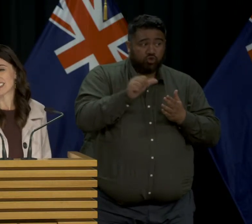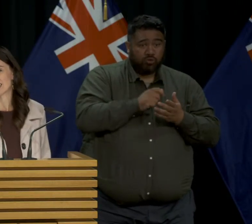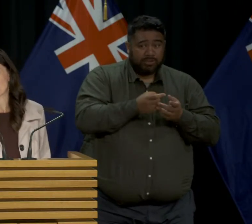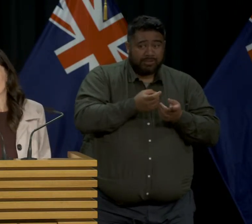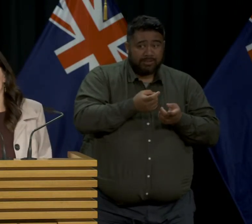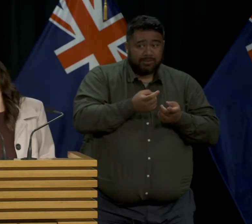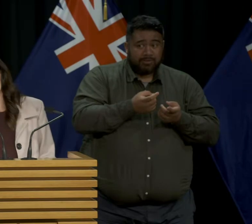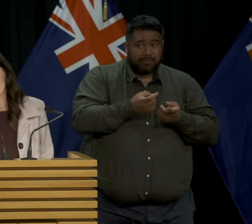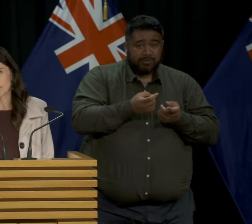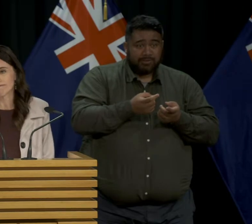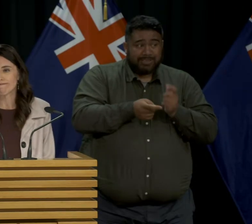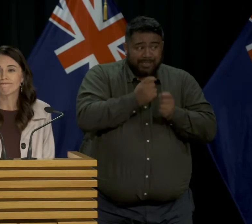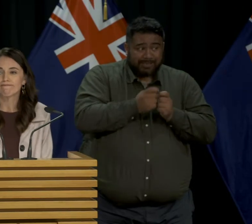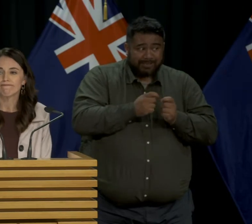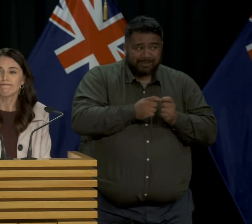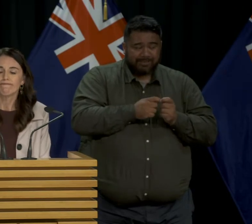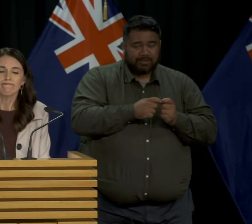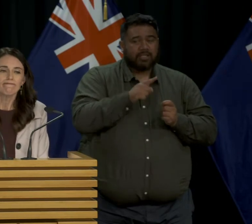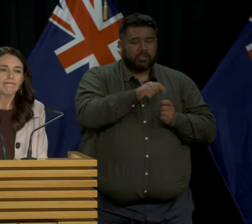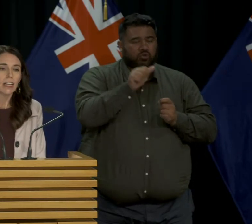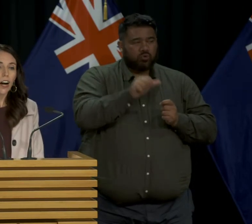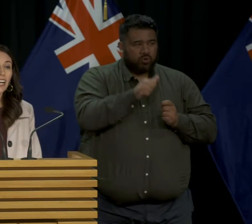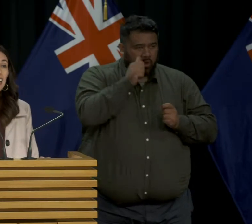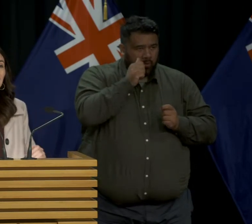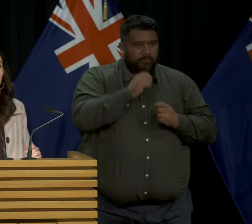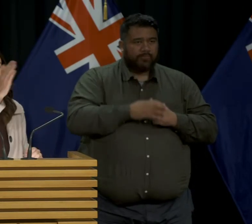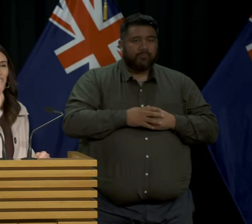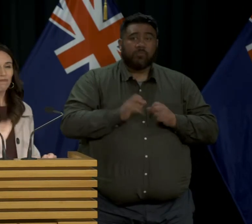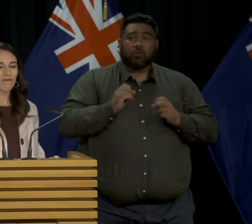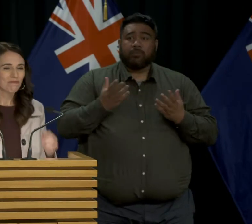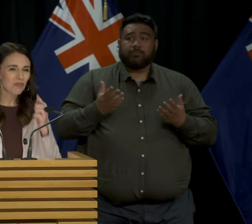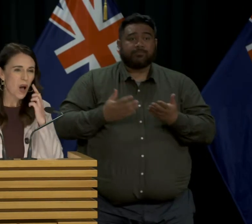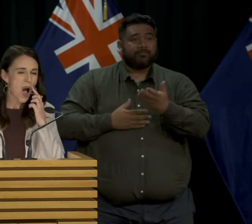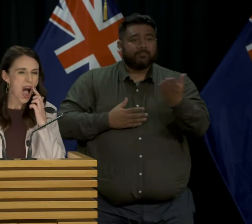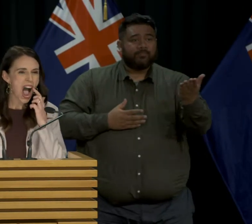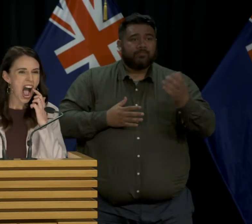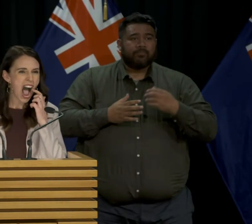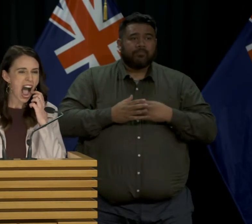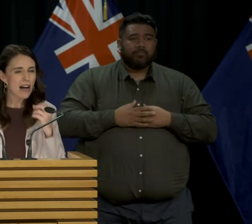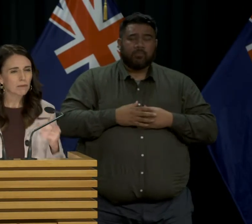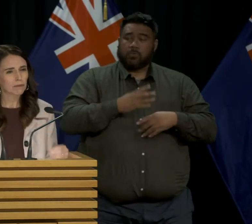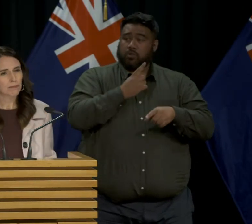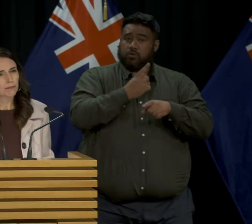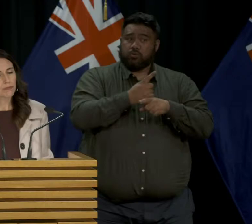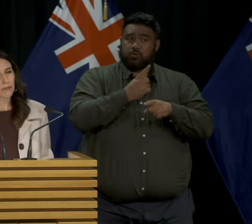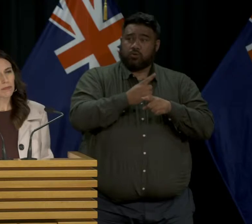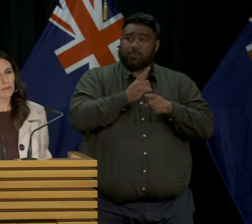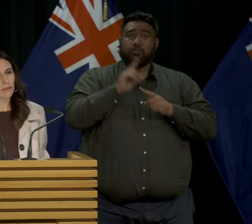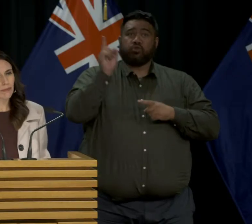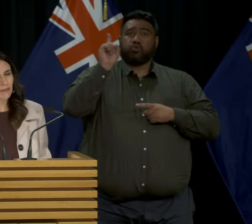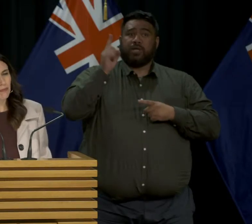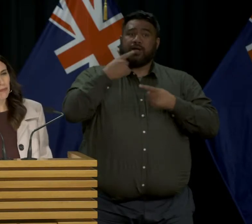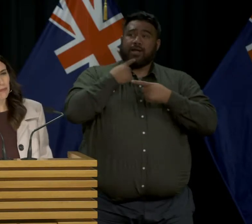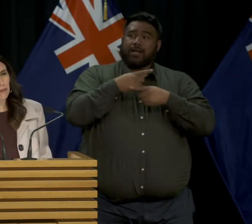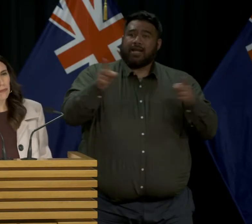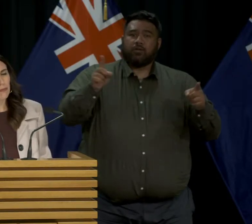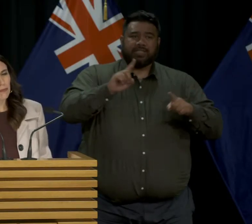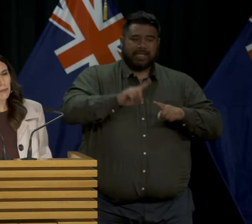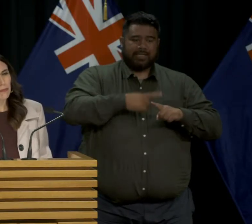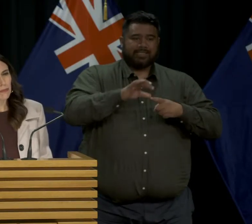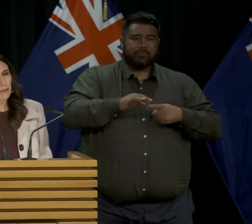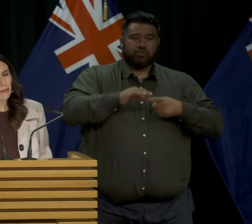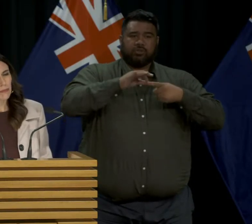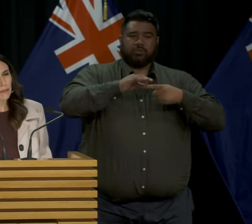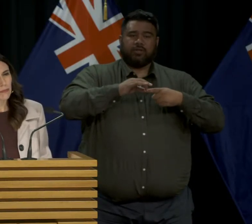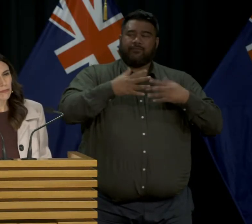and that they're testing everyone that needs to be. Okay. Will any of the exemptions that were announced today, will they apply to